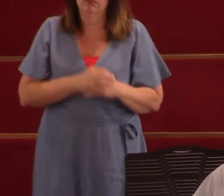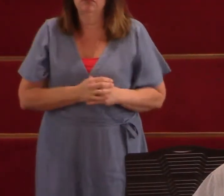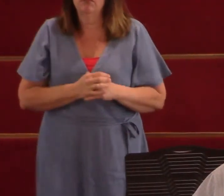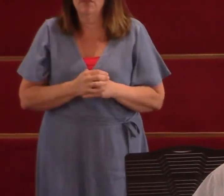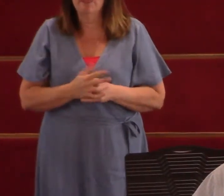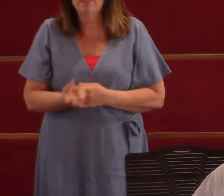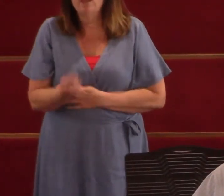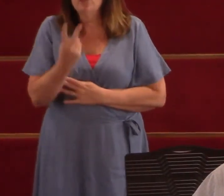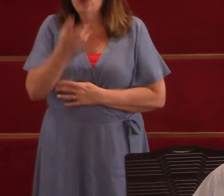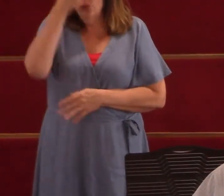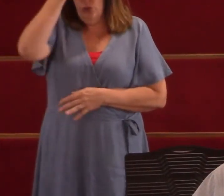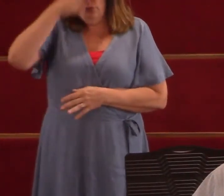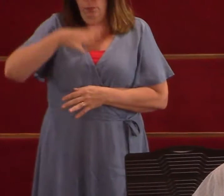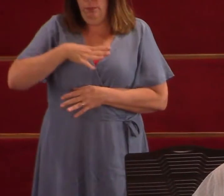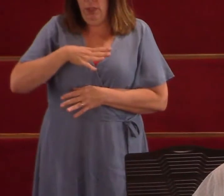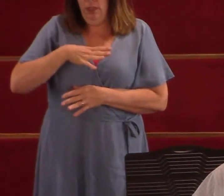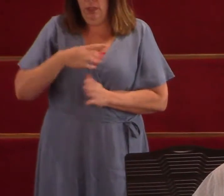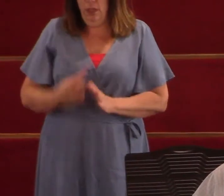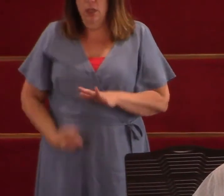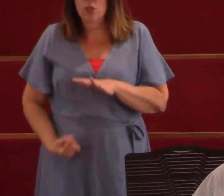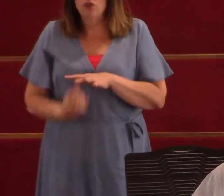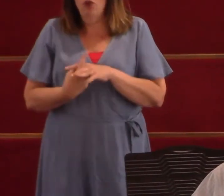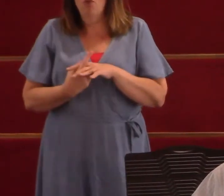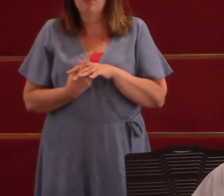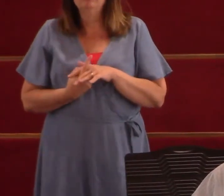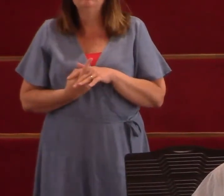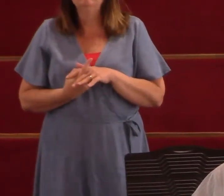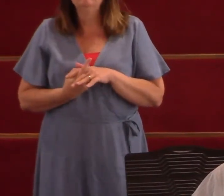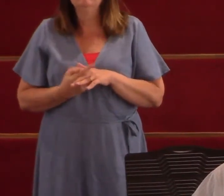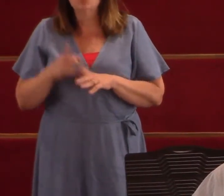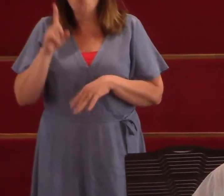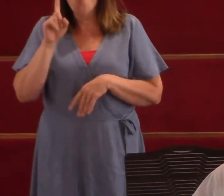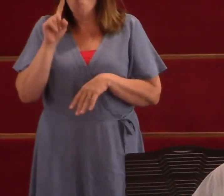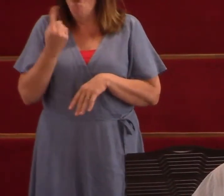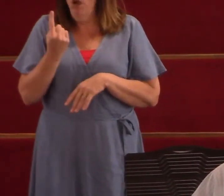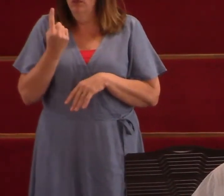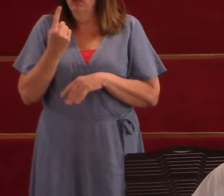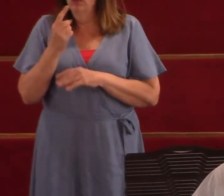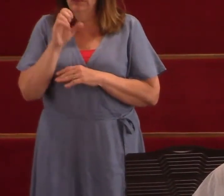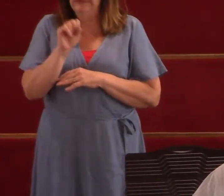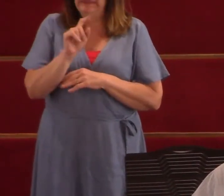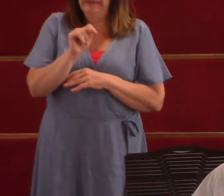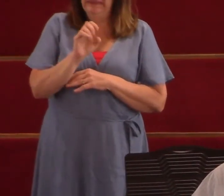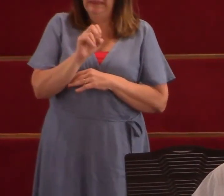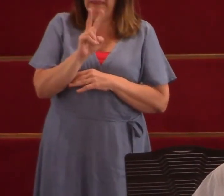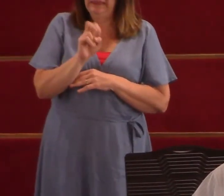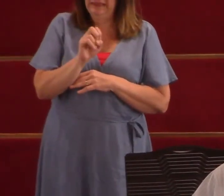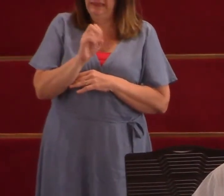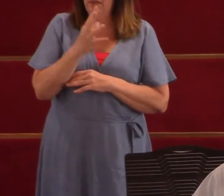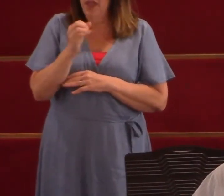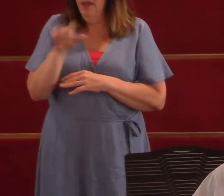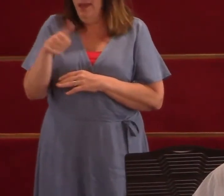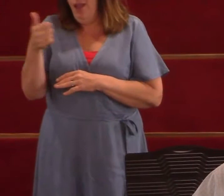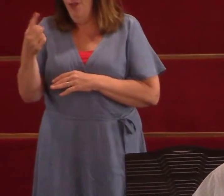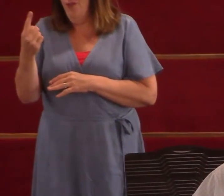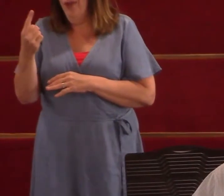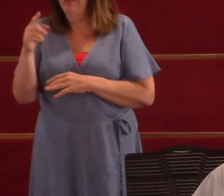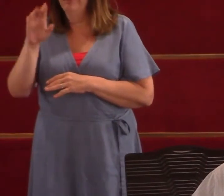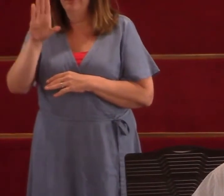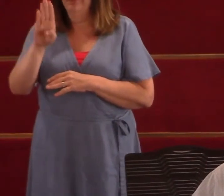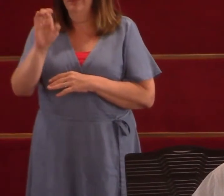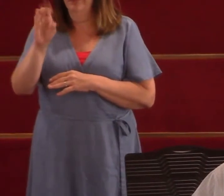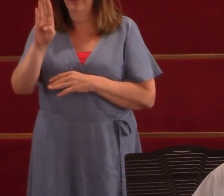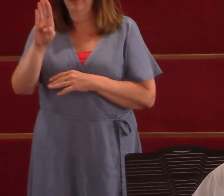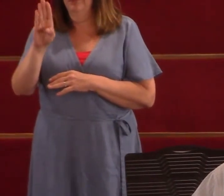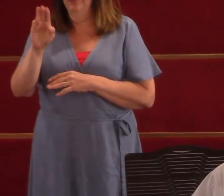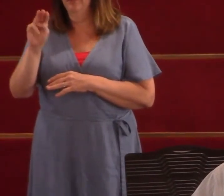our men to show up. Brother Steve Bailey was one of them, and Brother Bob Morris was the other, and